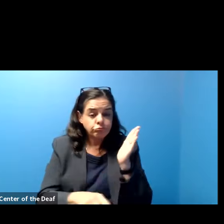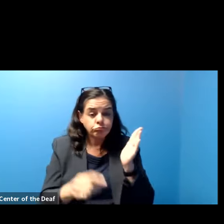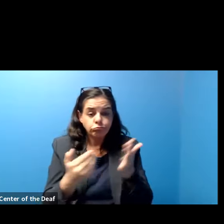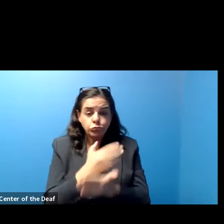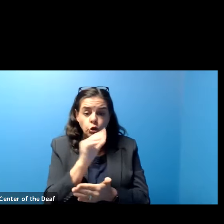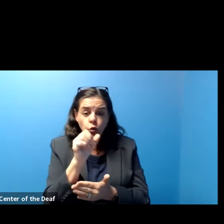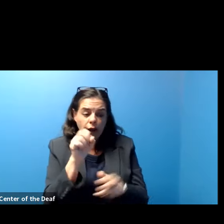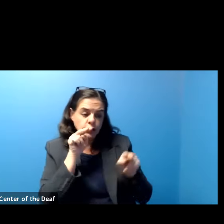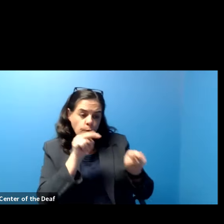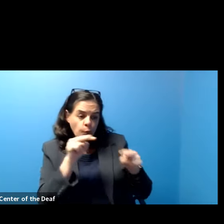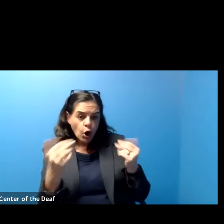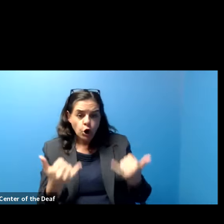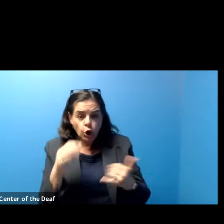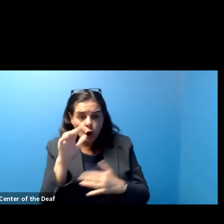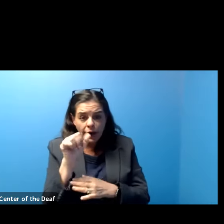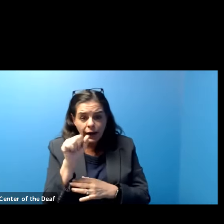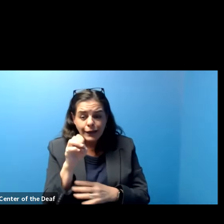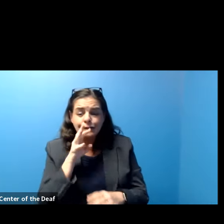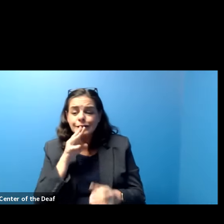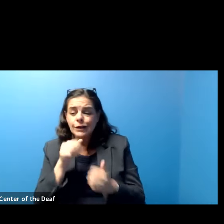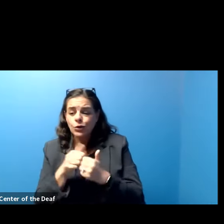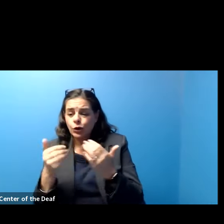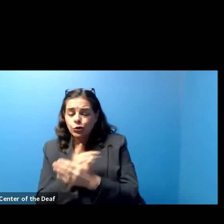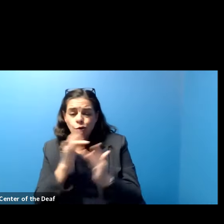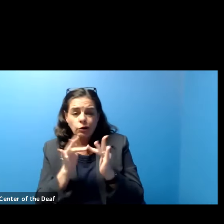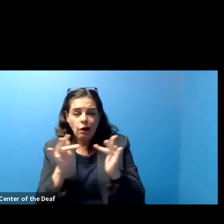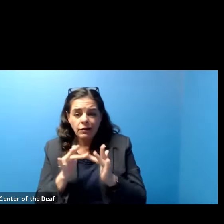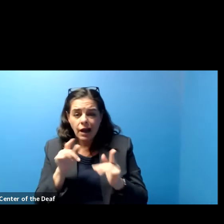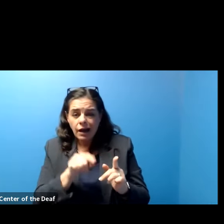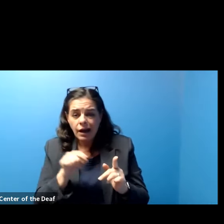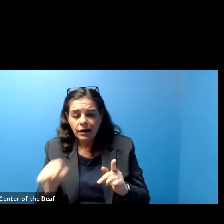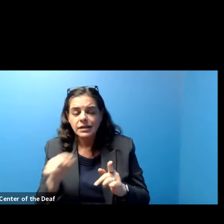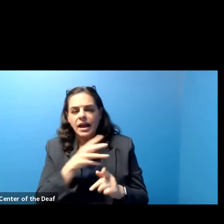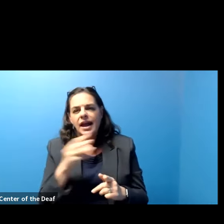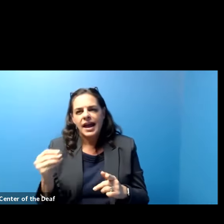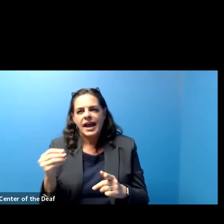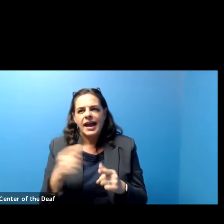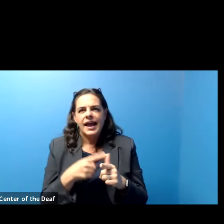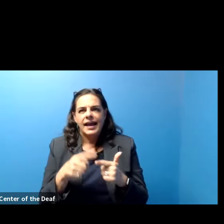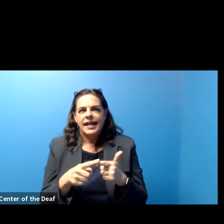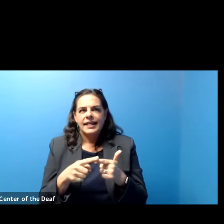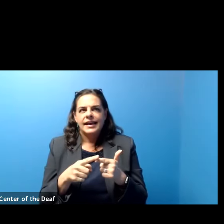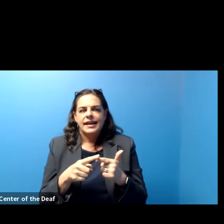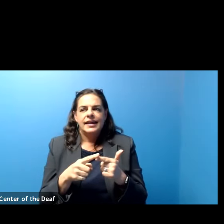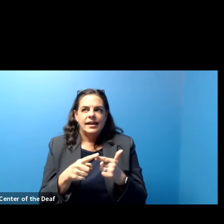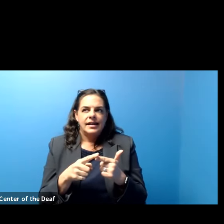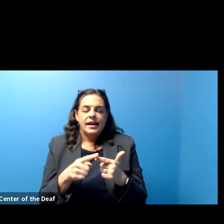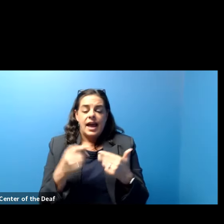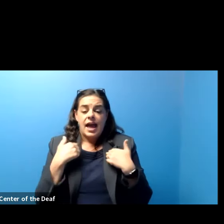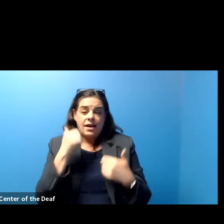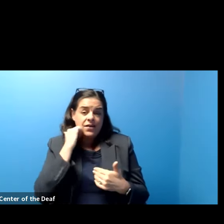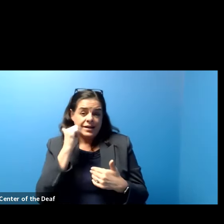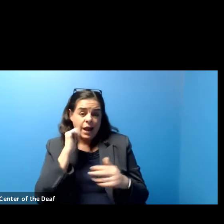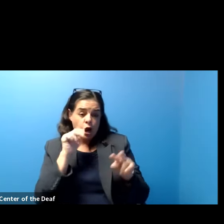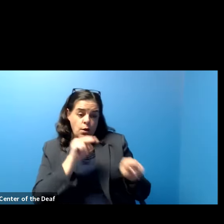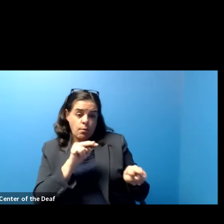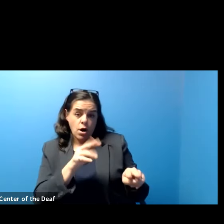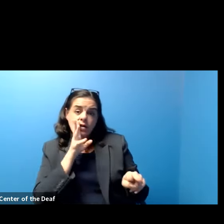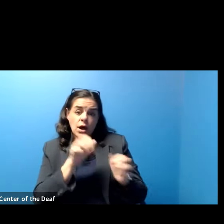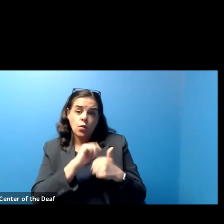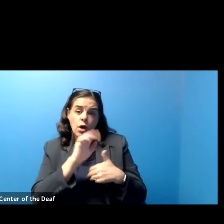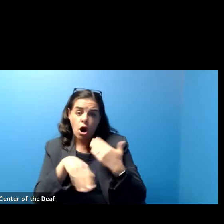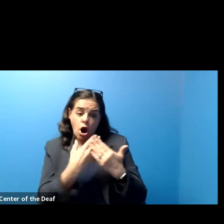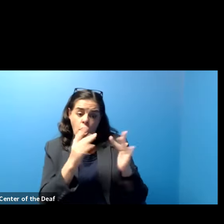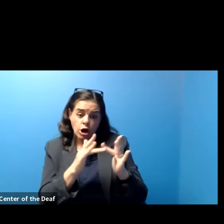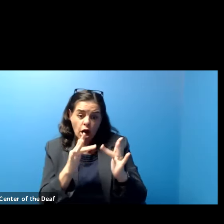current cases, talking to new contacts, and then getting daily monitoring, talking to all of our contacts